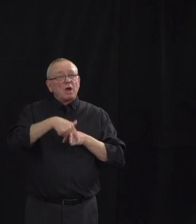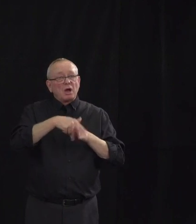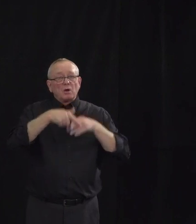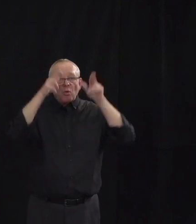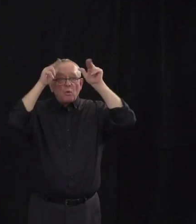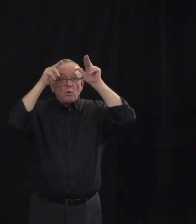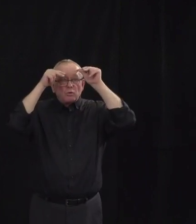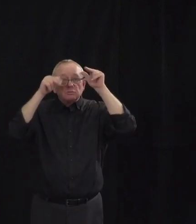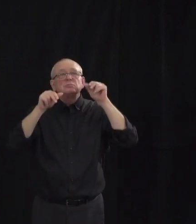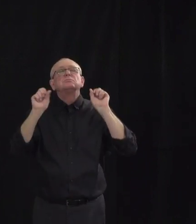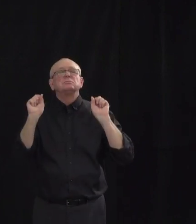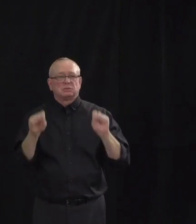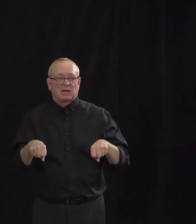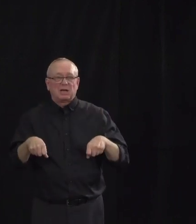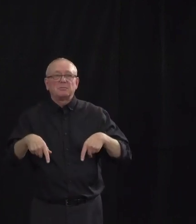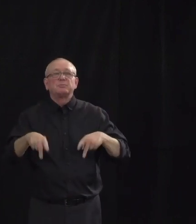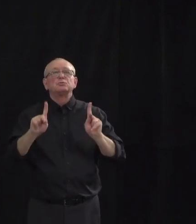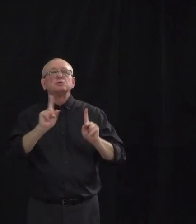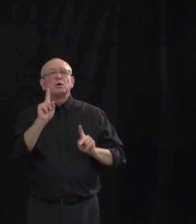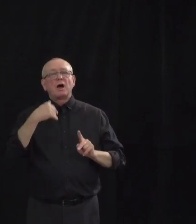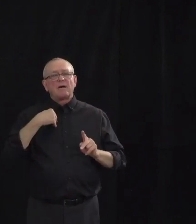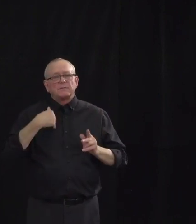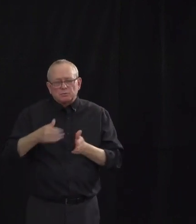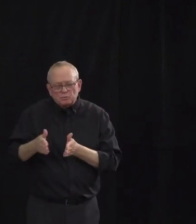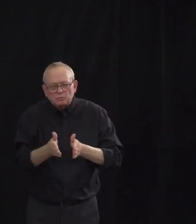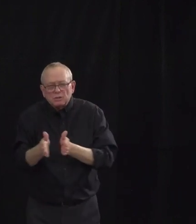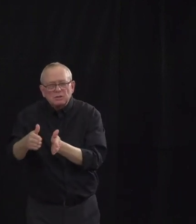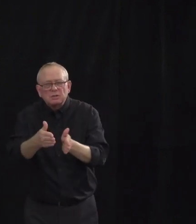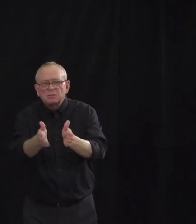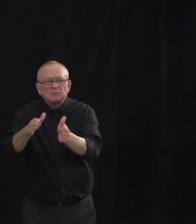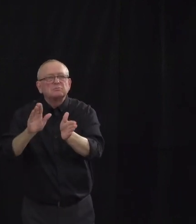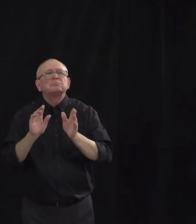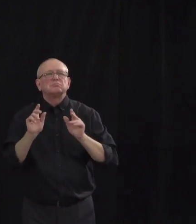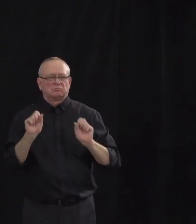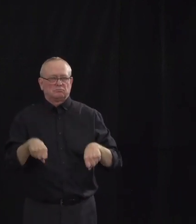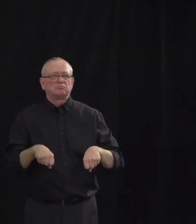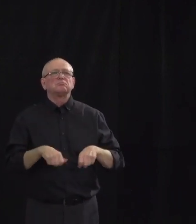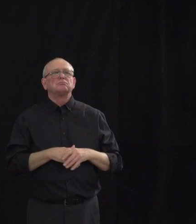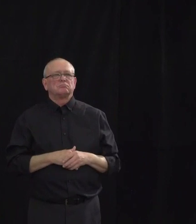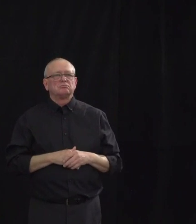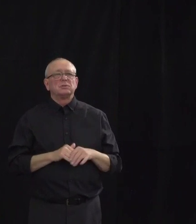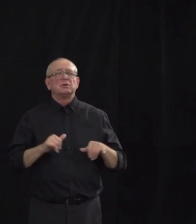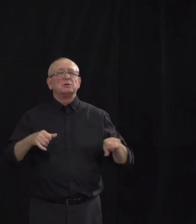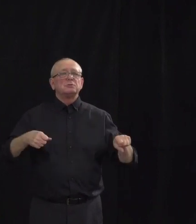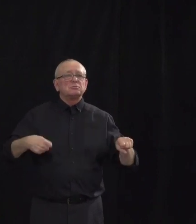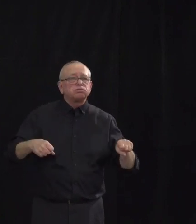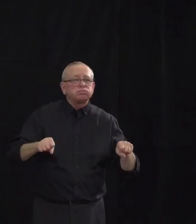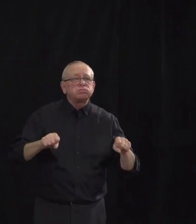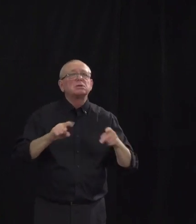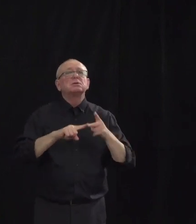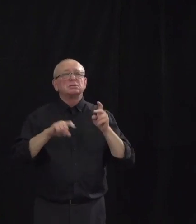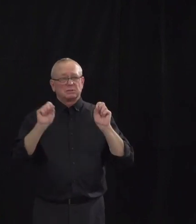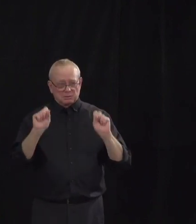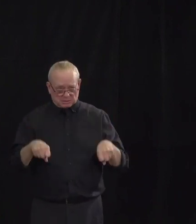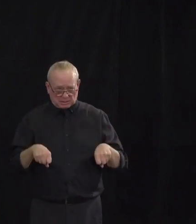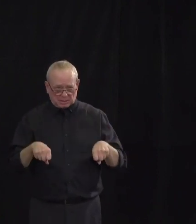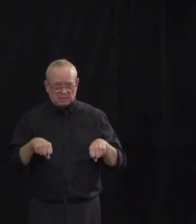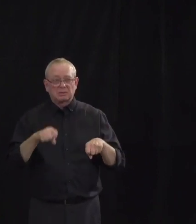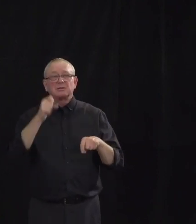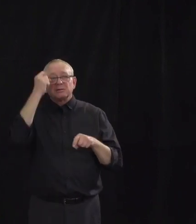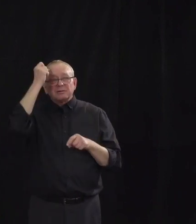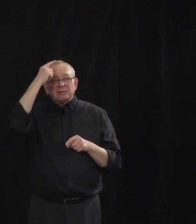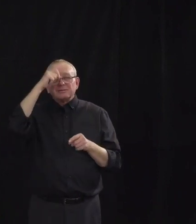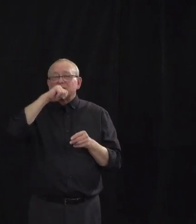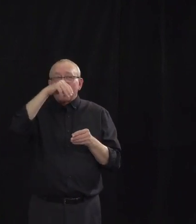already legal to do so, but I want to remind everyone to continue to practice appropriate social distancing. Another reason that I'm bringing in these restrictions